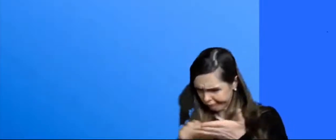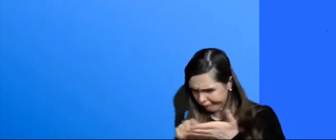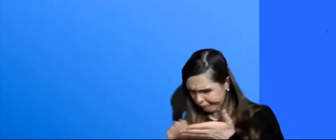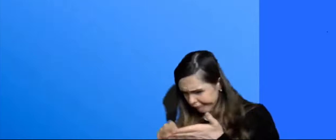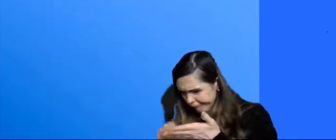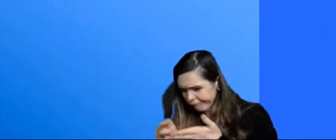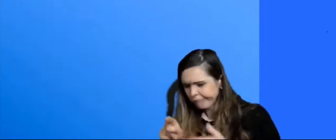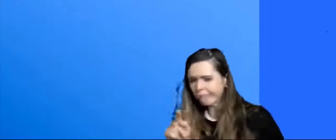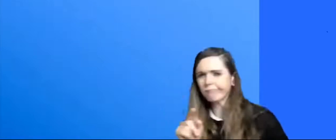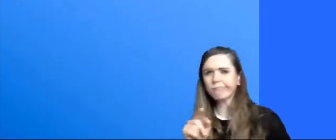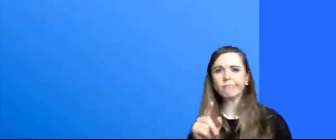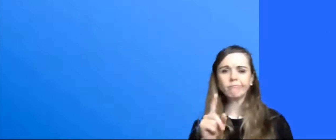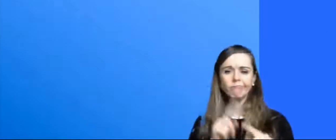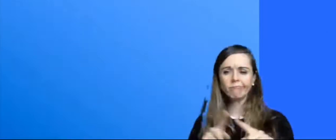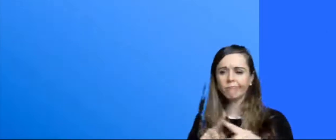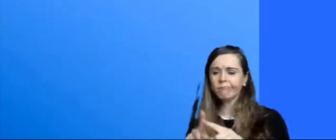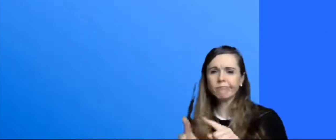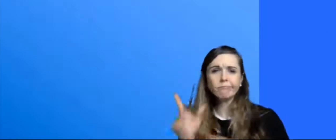Luippold,